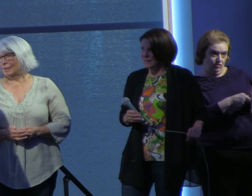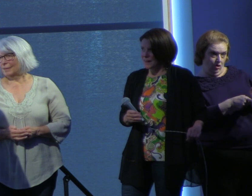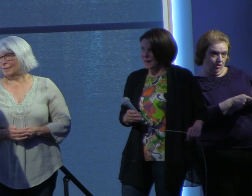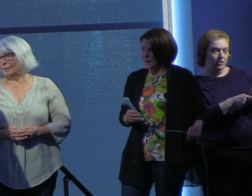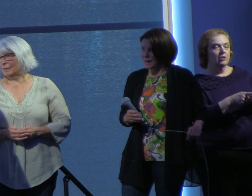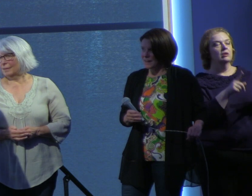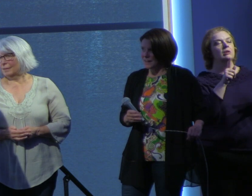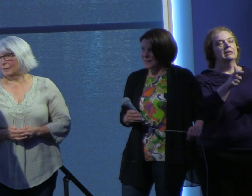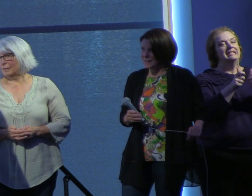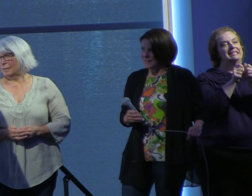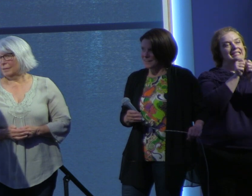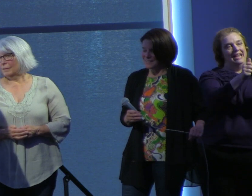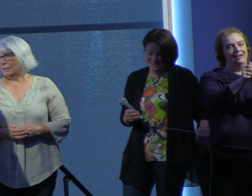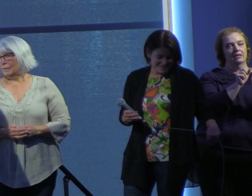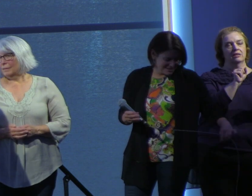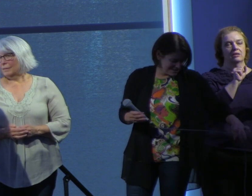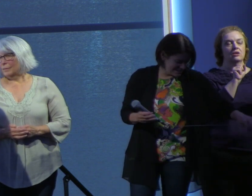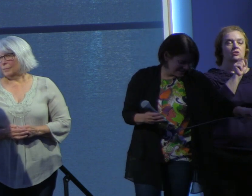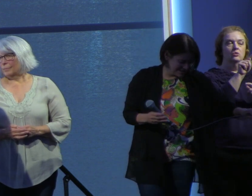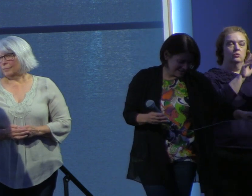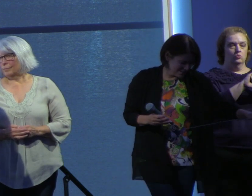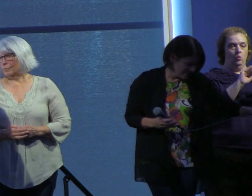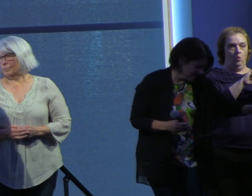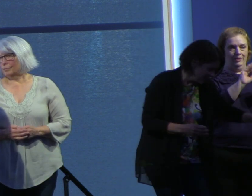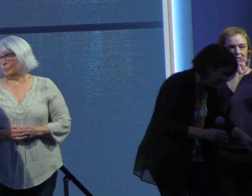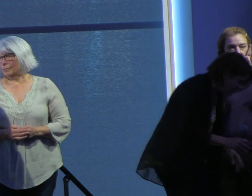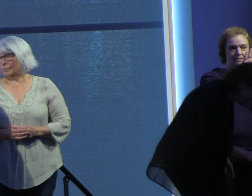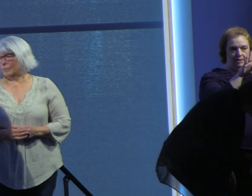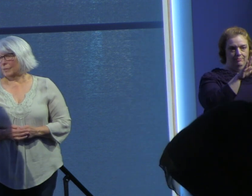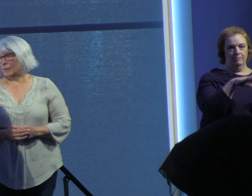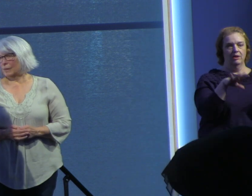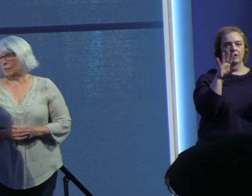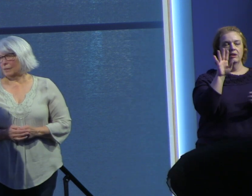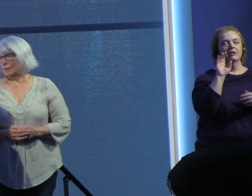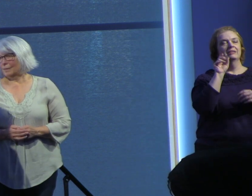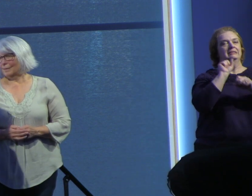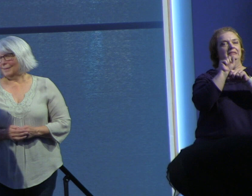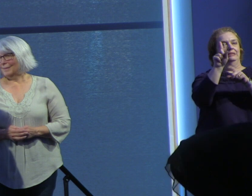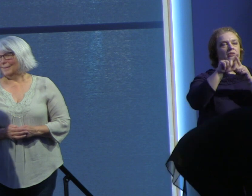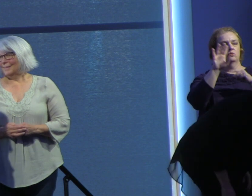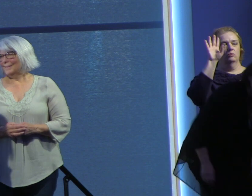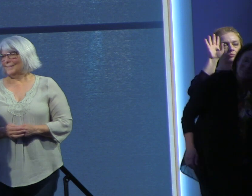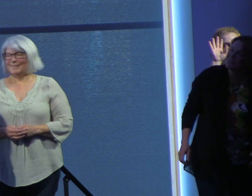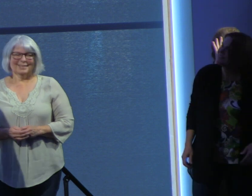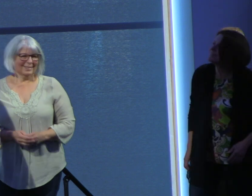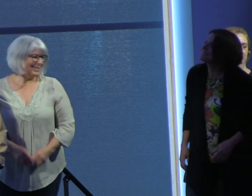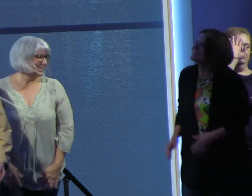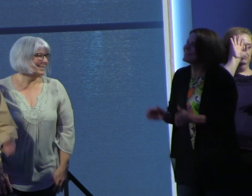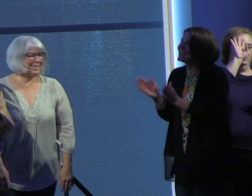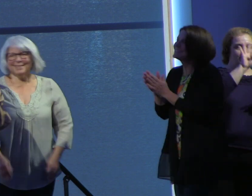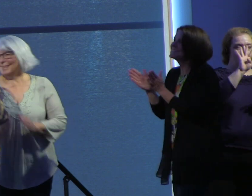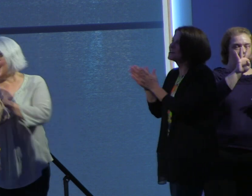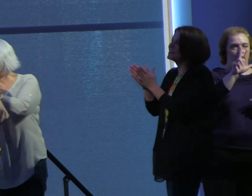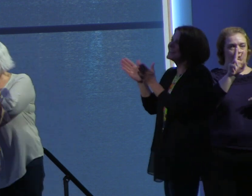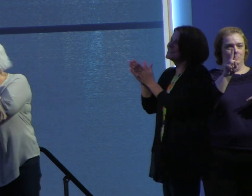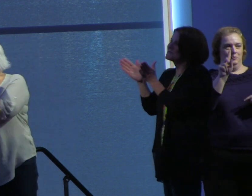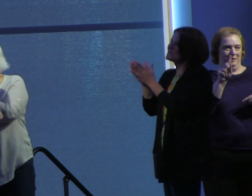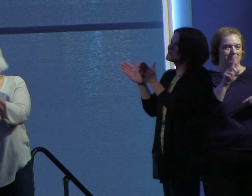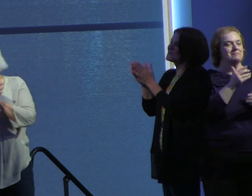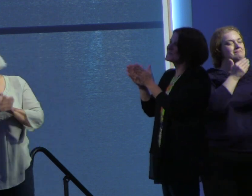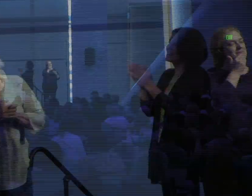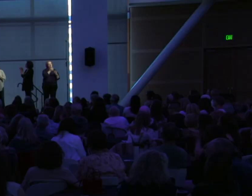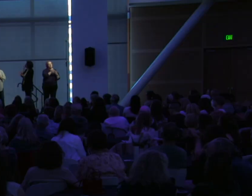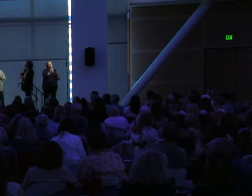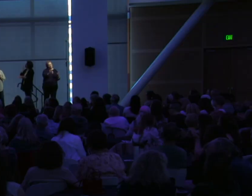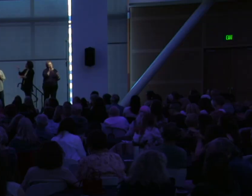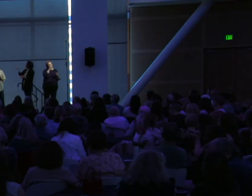that text story sub to 44321 will take you there as well. Thank you so much, you guys. I'm going to miss you, but you'll still be